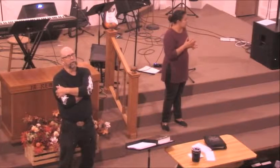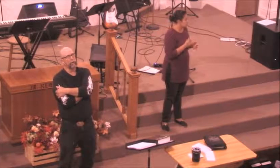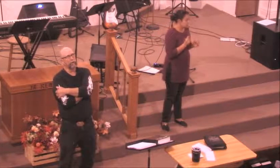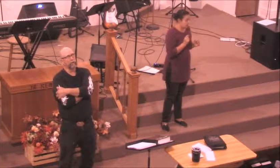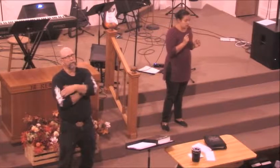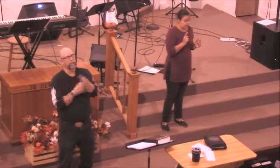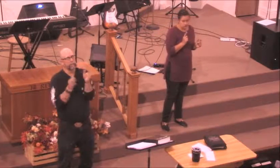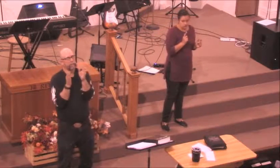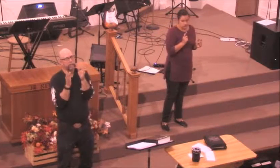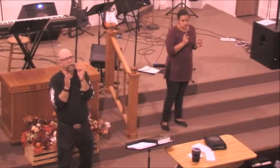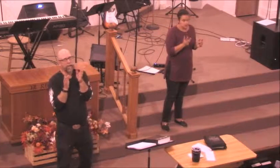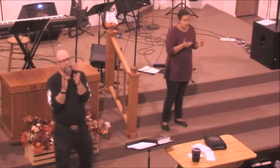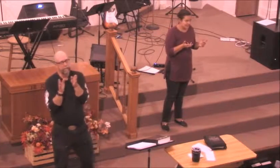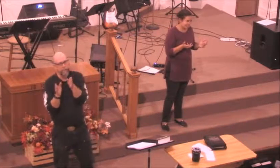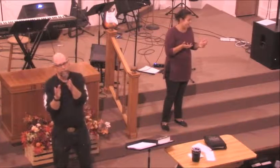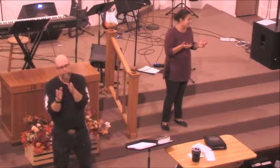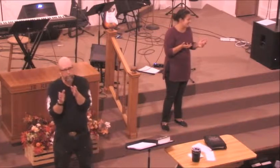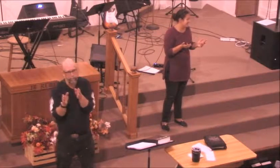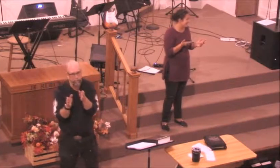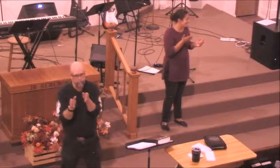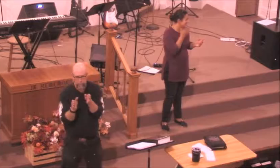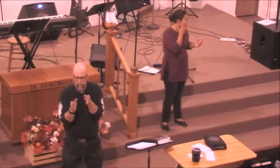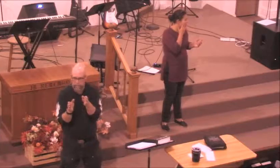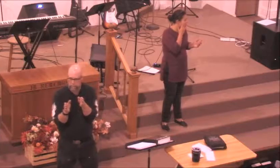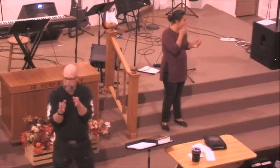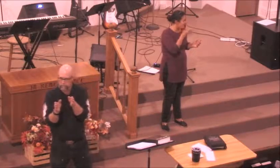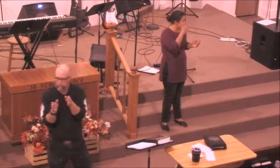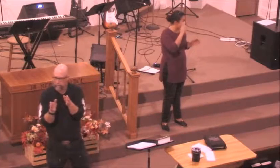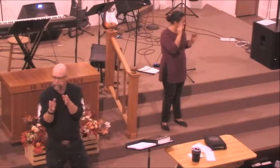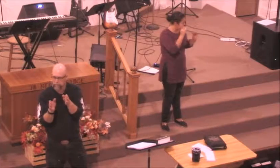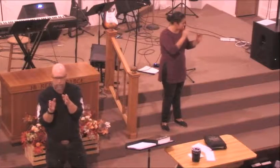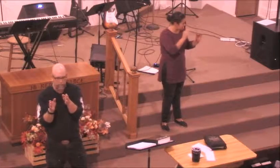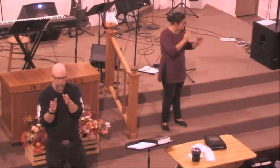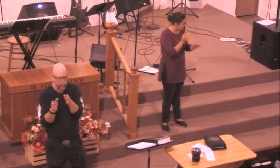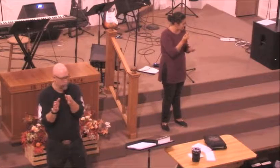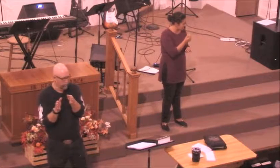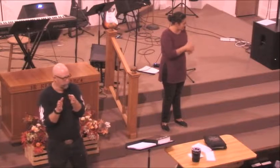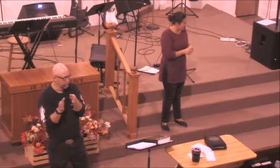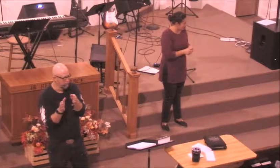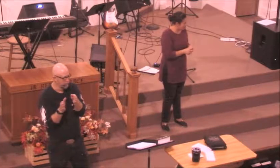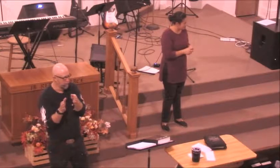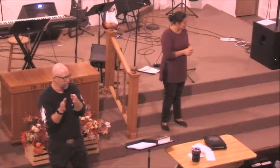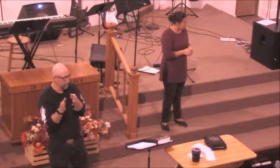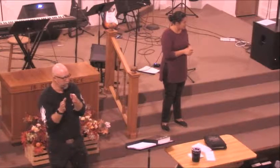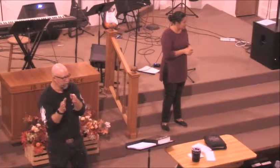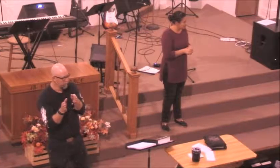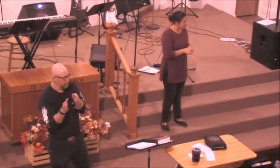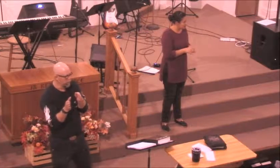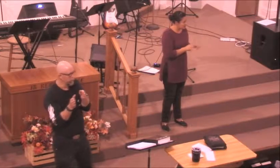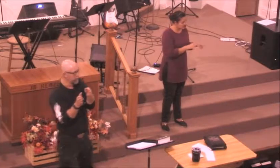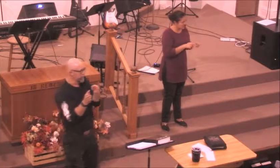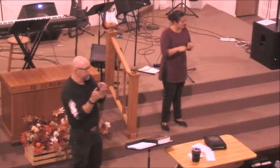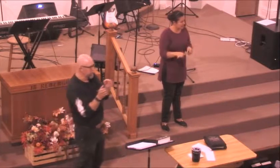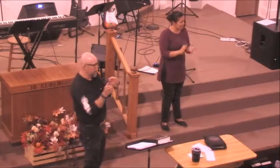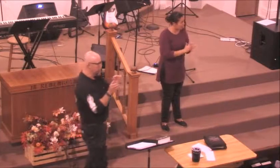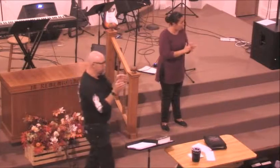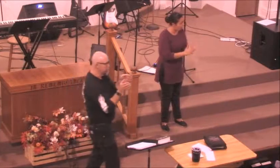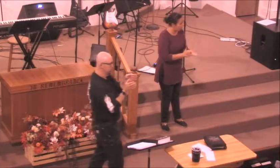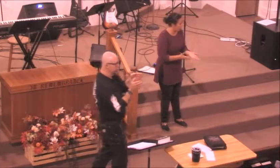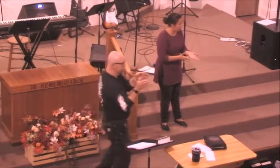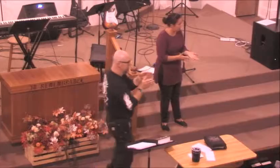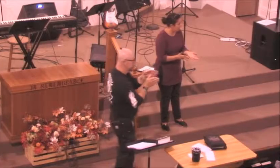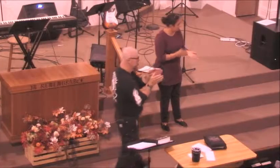Do you know when God teaches you something? It's just like school. When you get